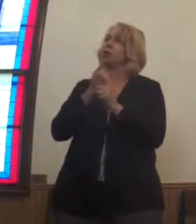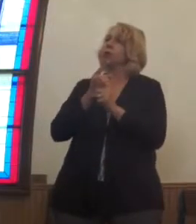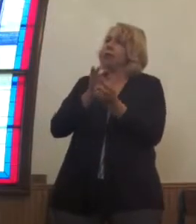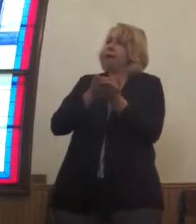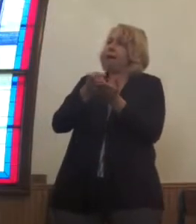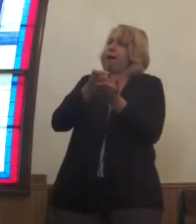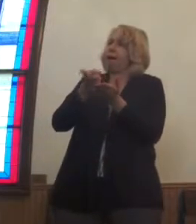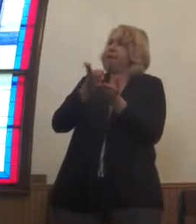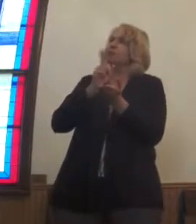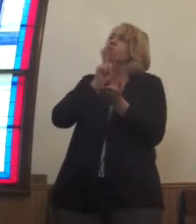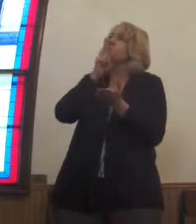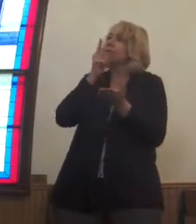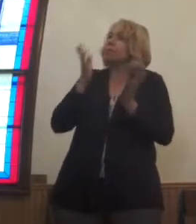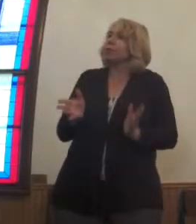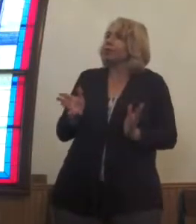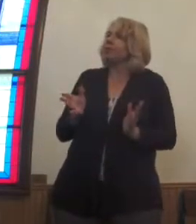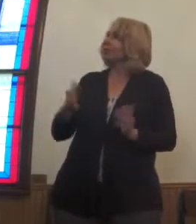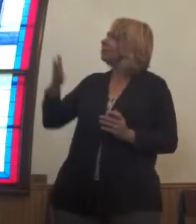God has created us to be.